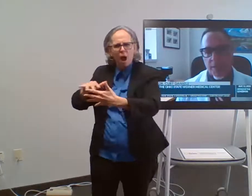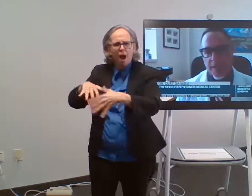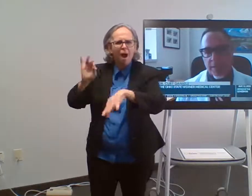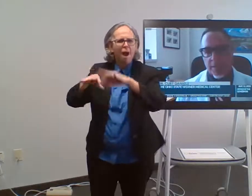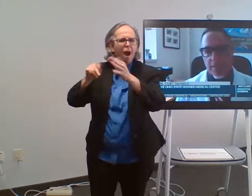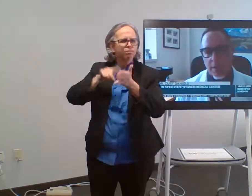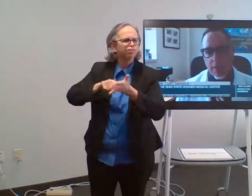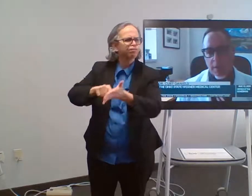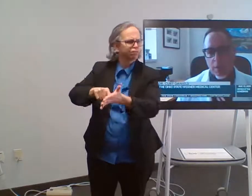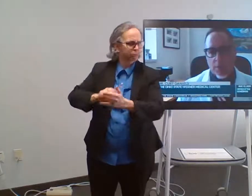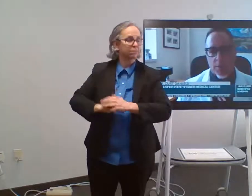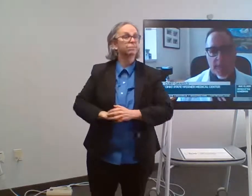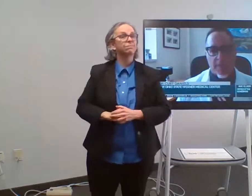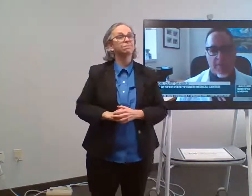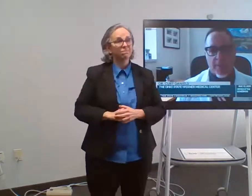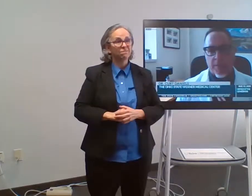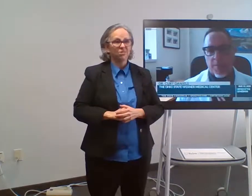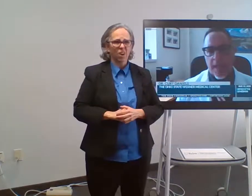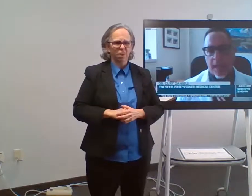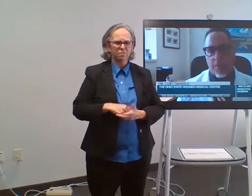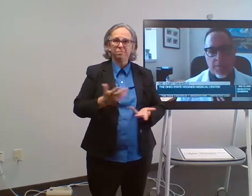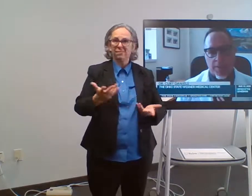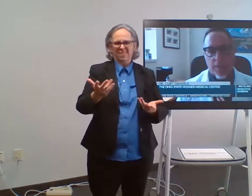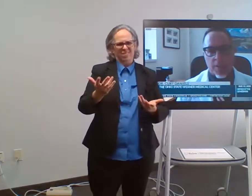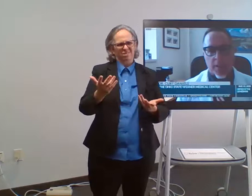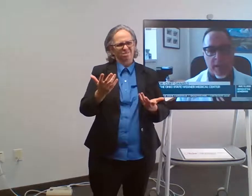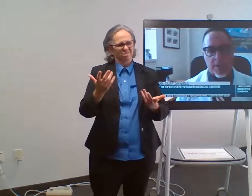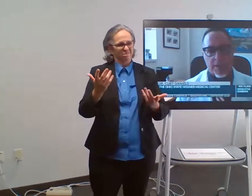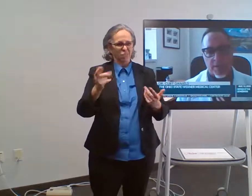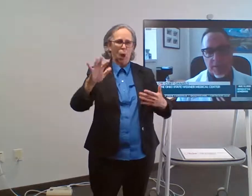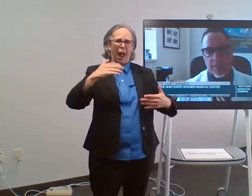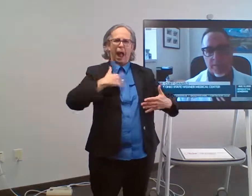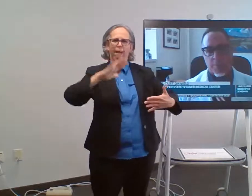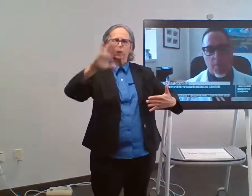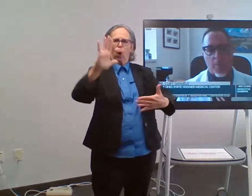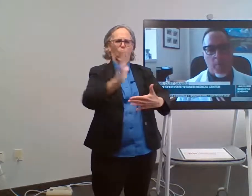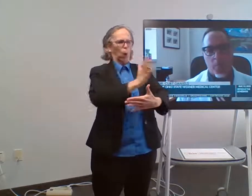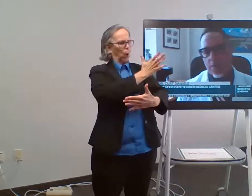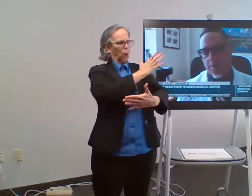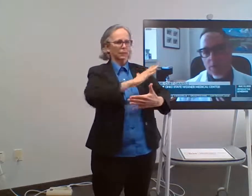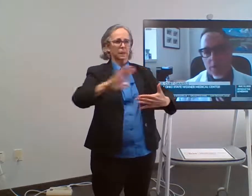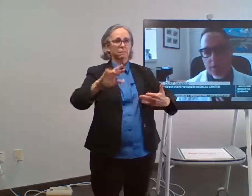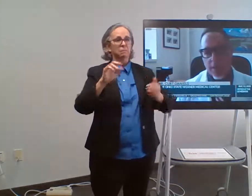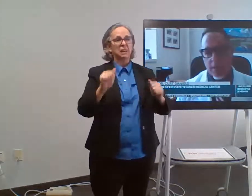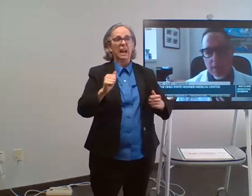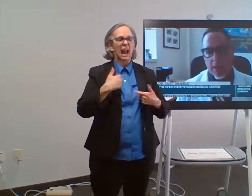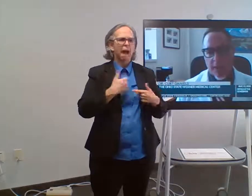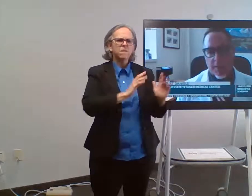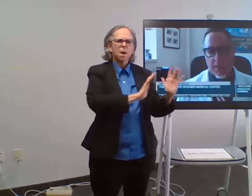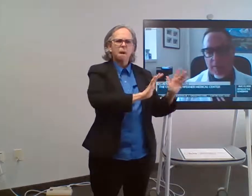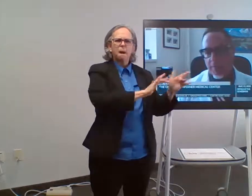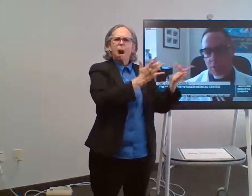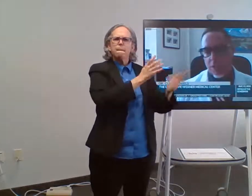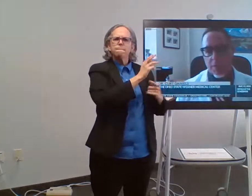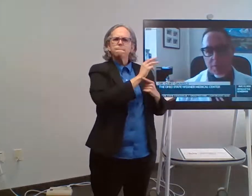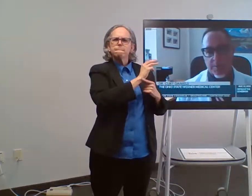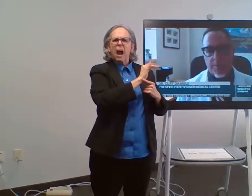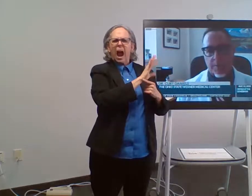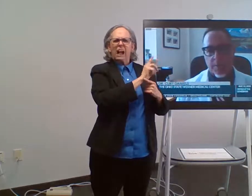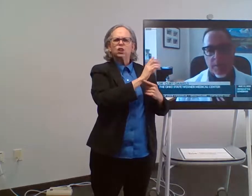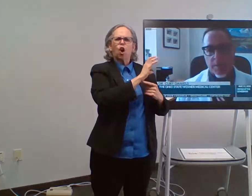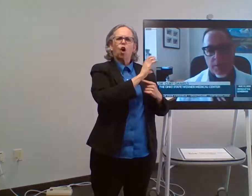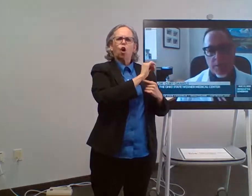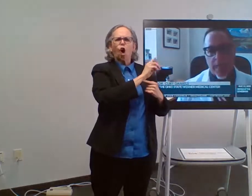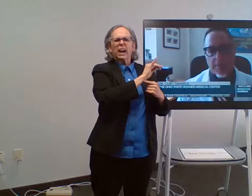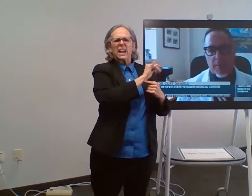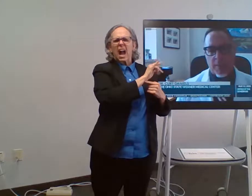disease process. You can have very mild myocarditis affecting a small part of your heart and having virtually no